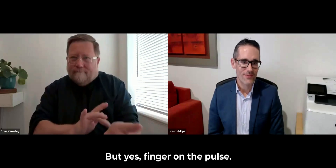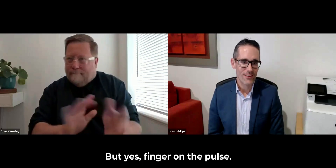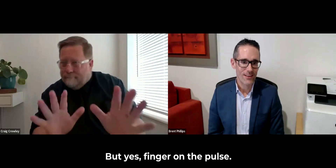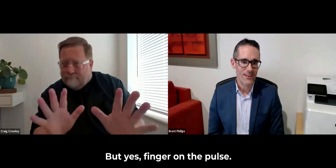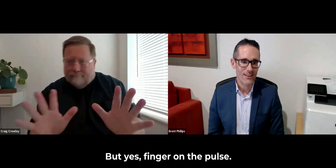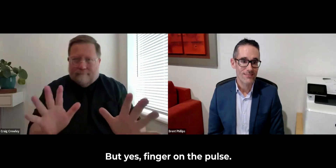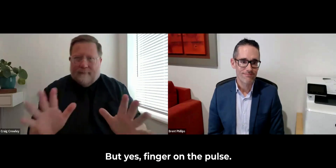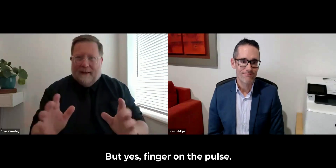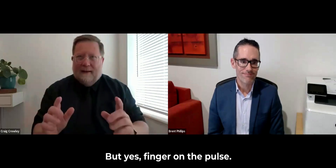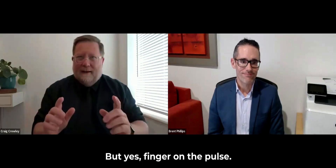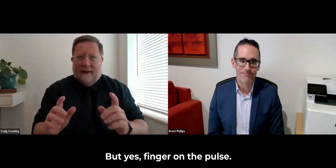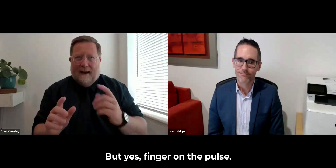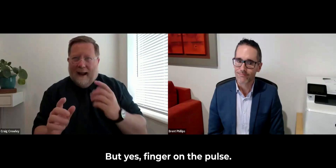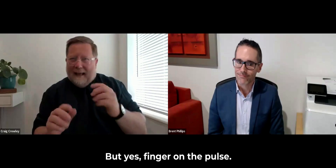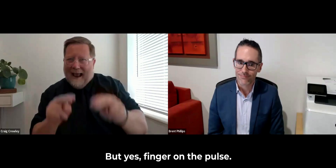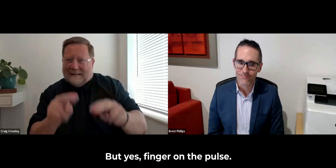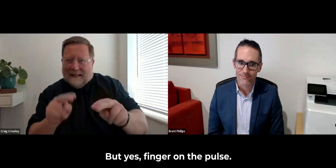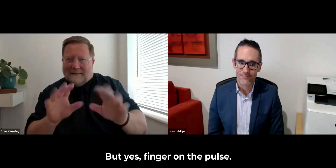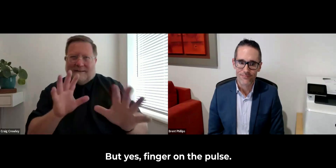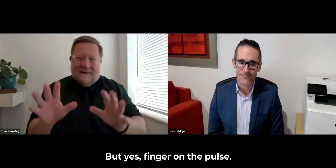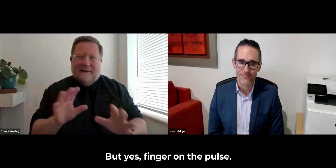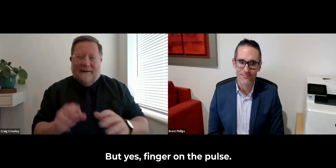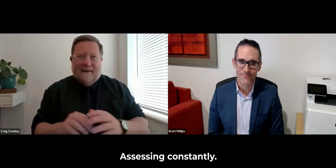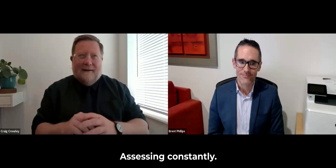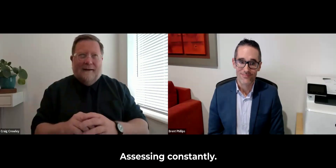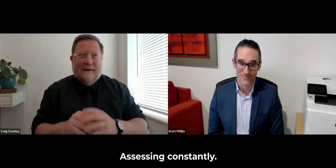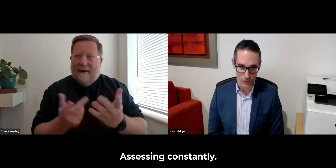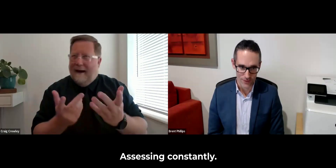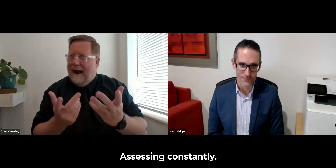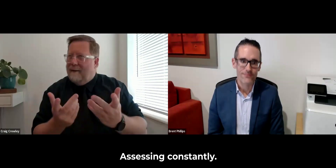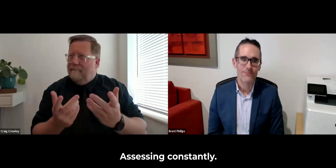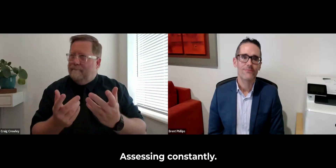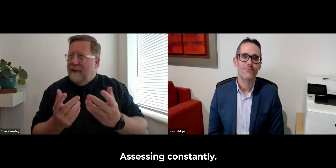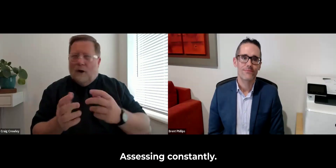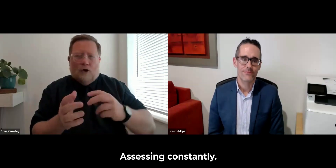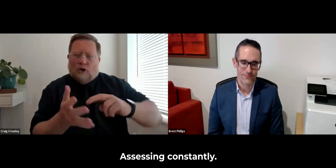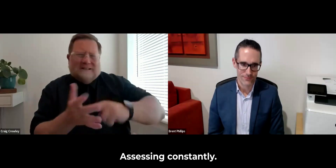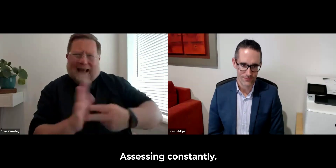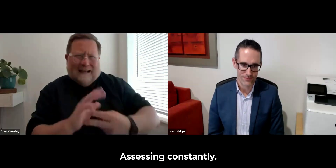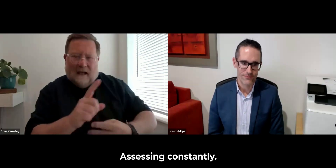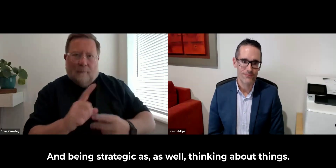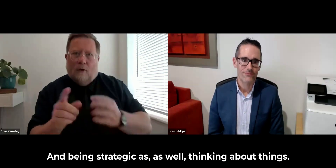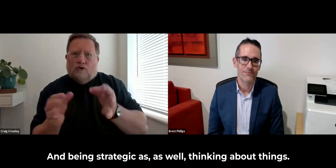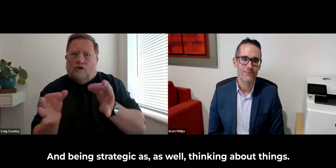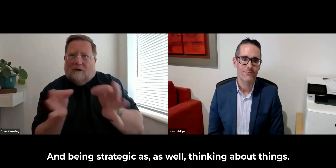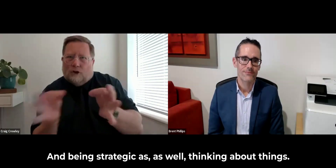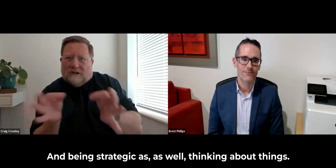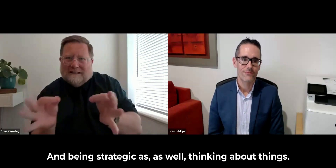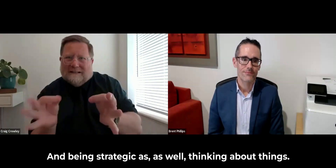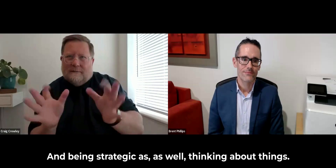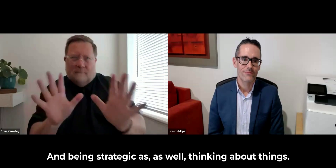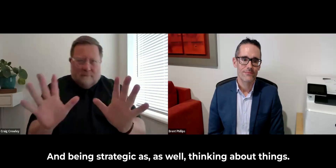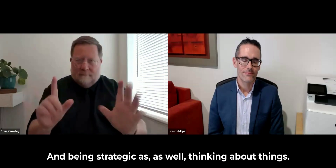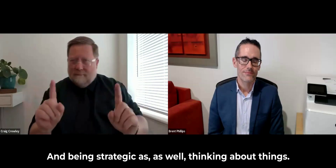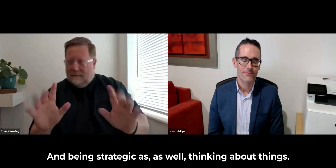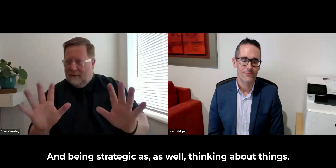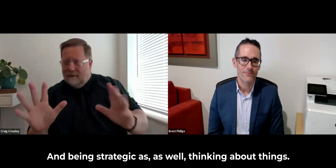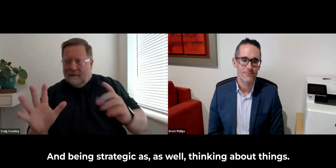Um, but yes, finger on the pulse, assessing constantly, and being